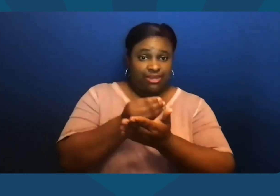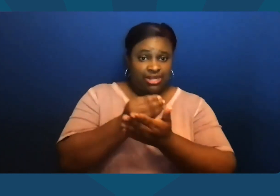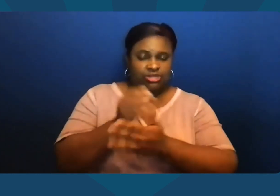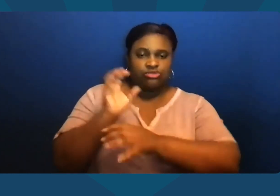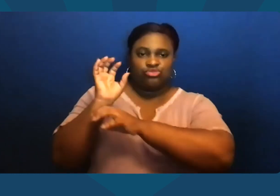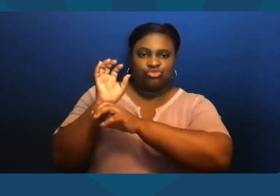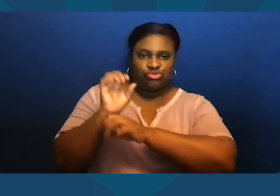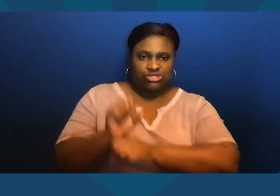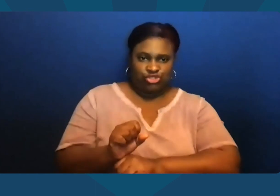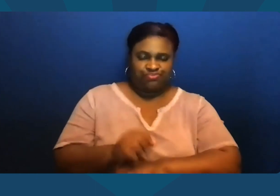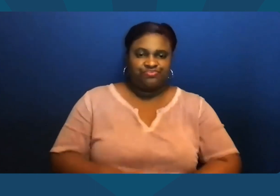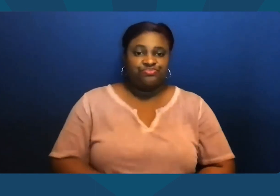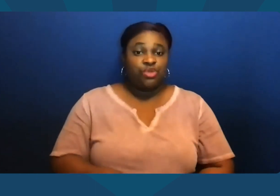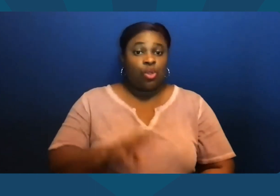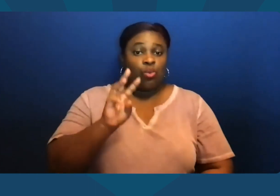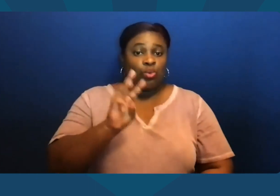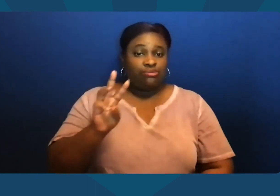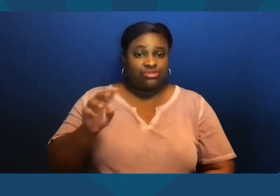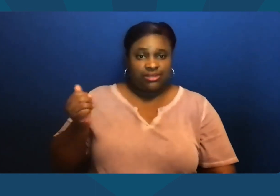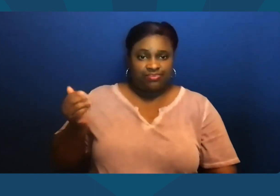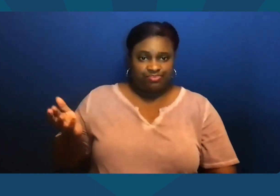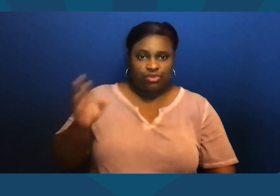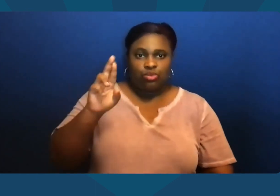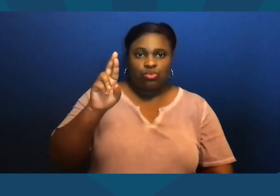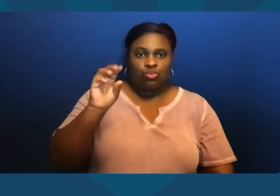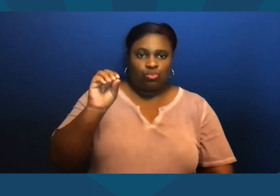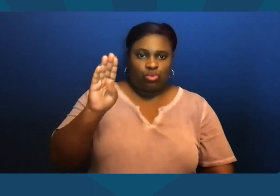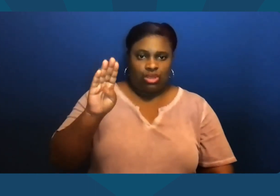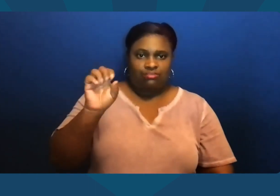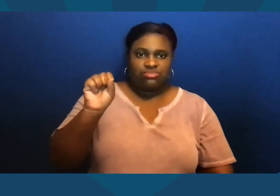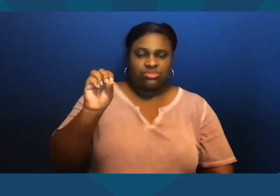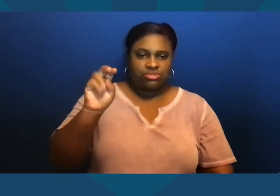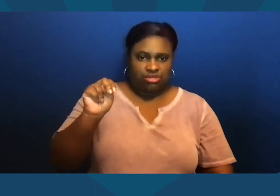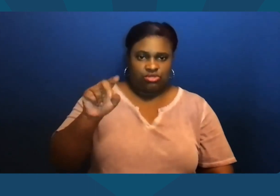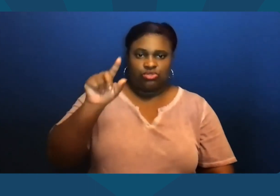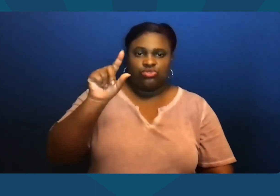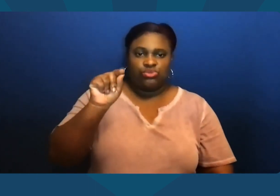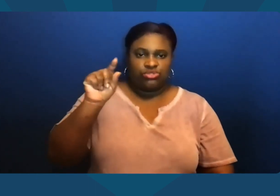Campaign funding, traditional. Website,